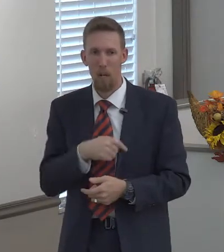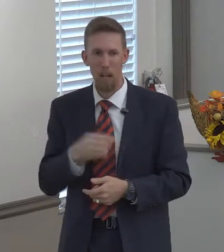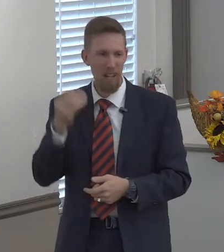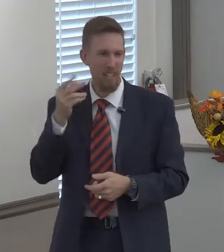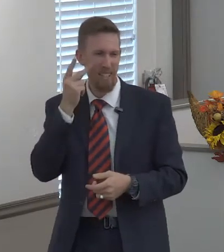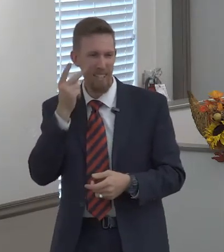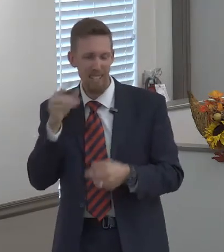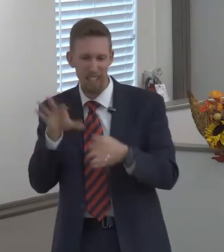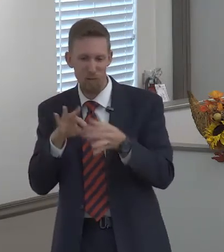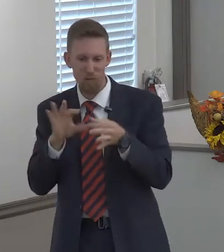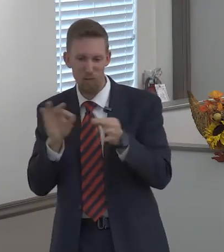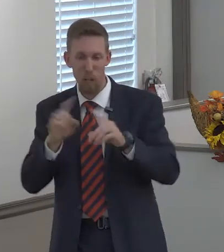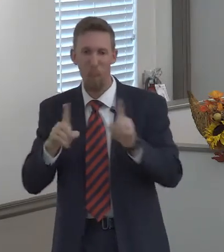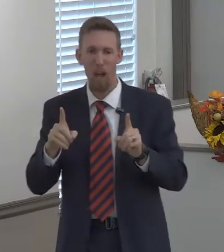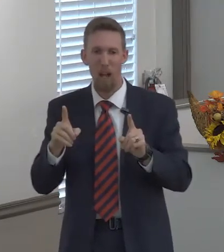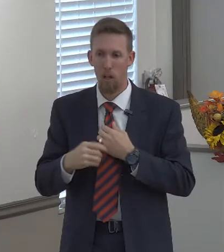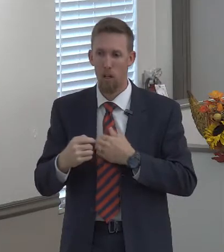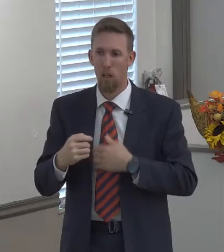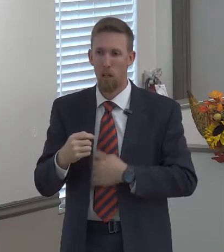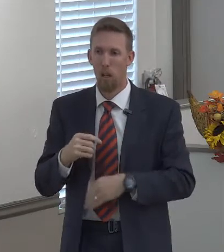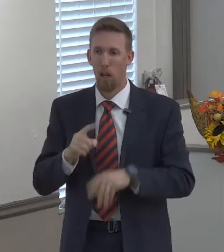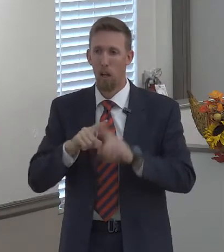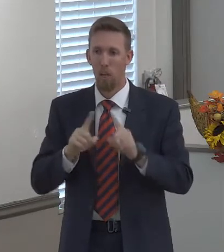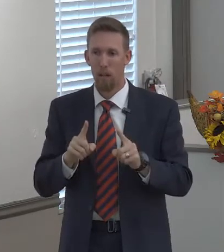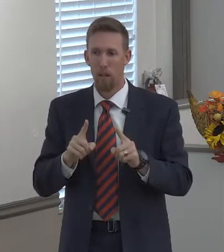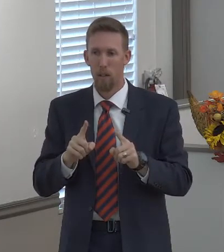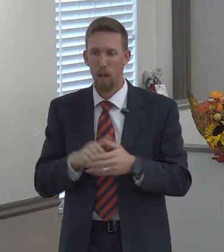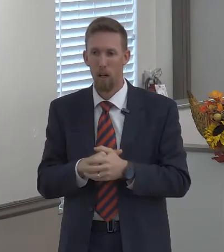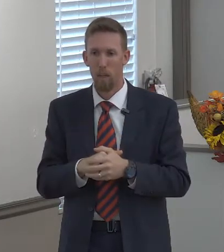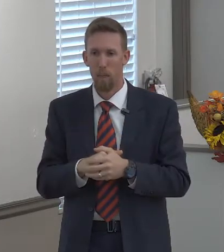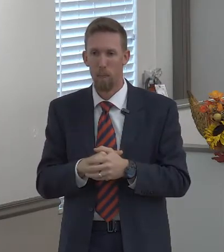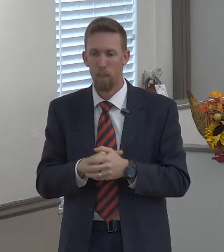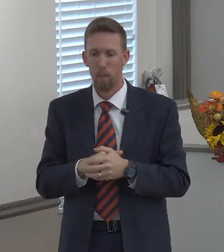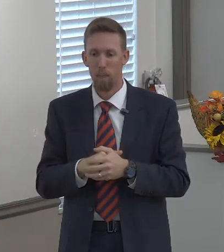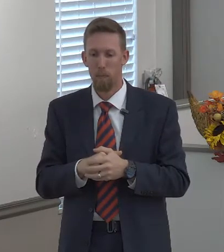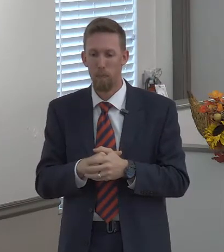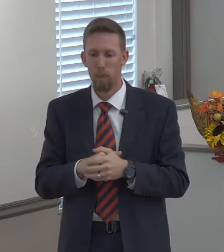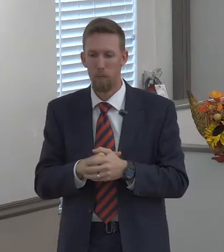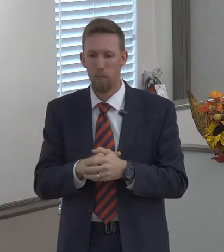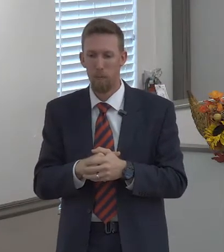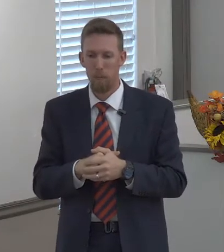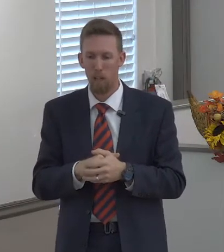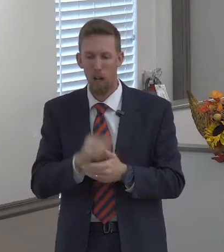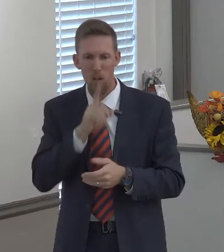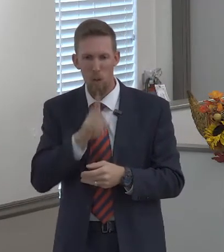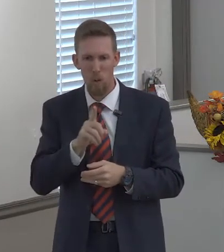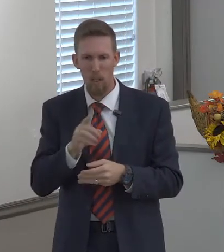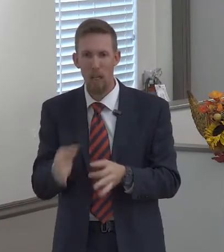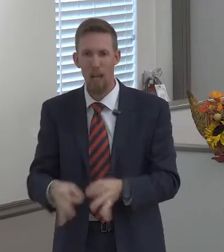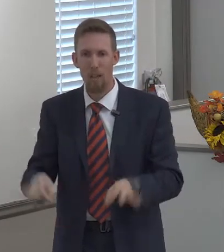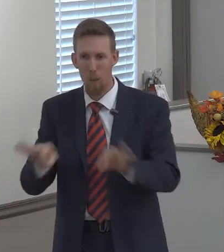the workers were working. So thank you, Pastor Chris. I really appreciate that very much. That's